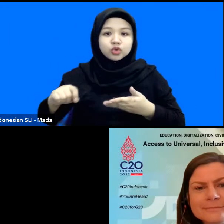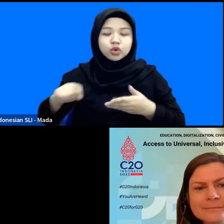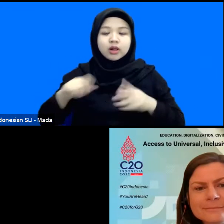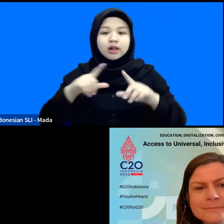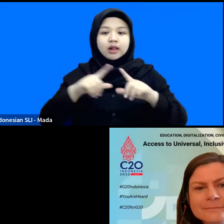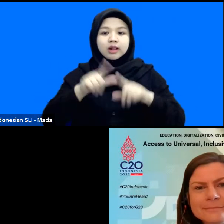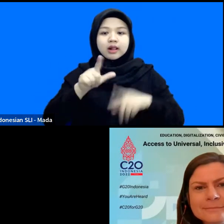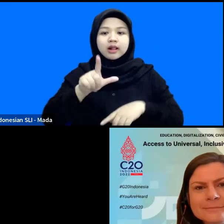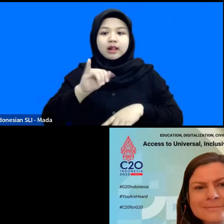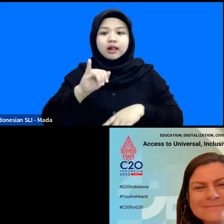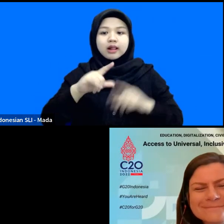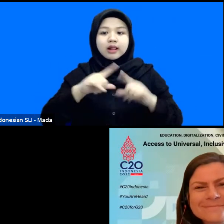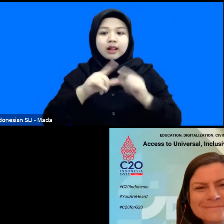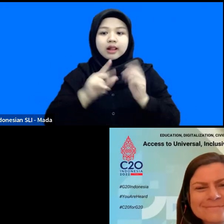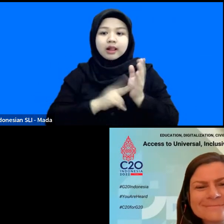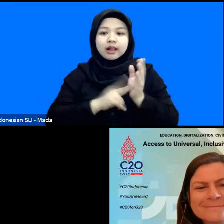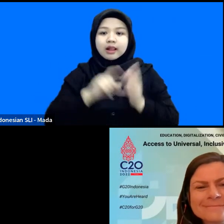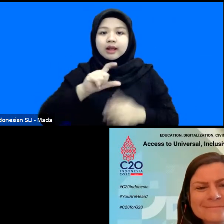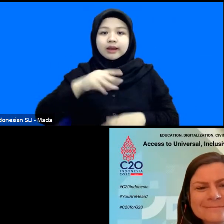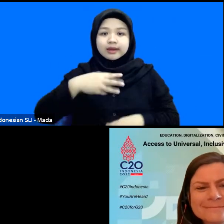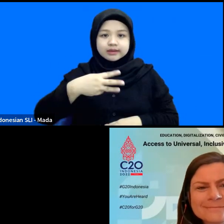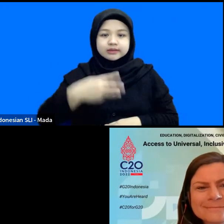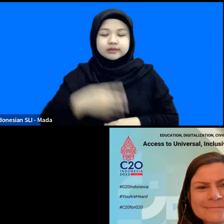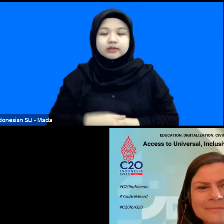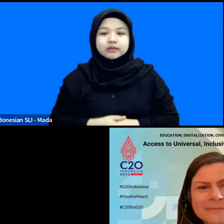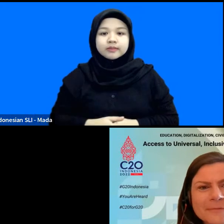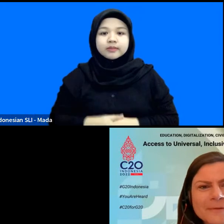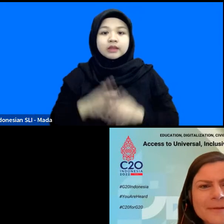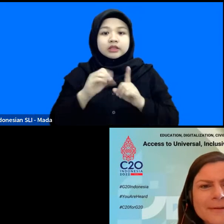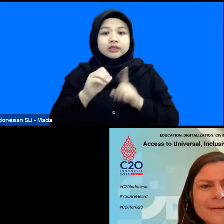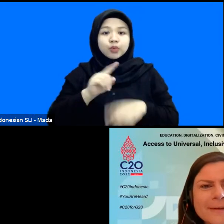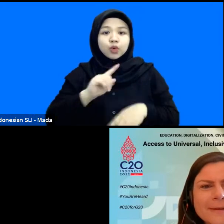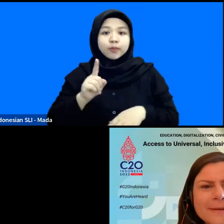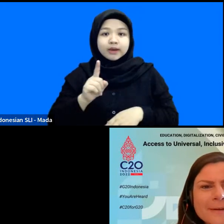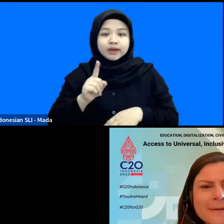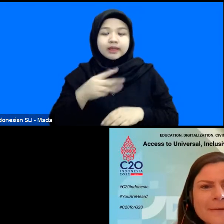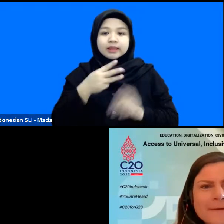So the next 10 minutes is yours, Emma, and over to you.